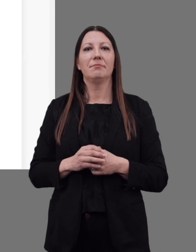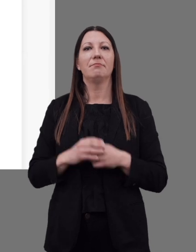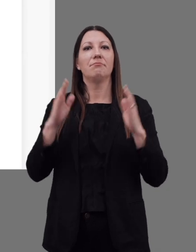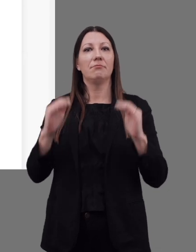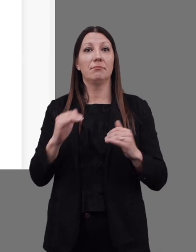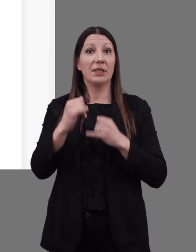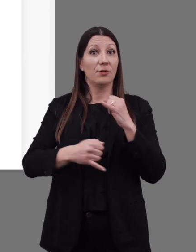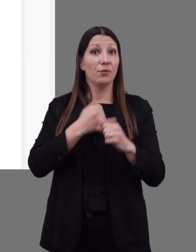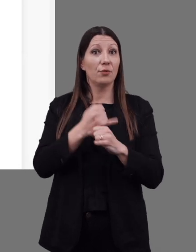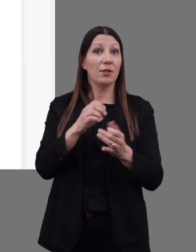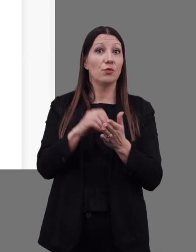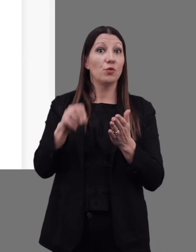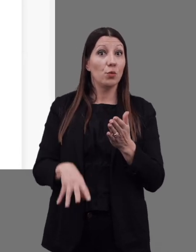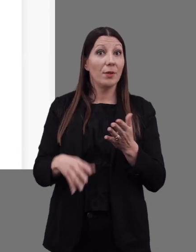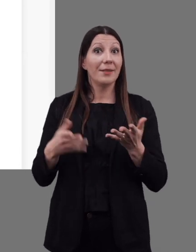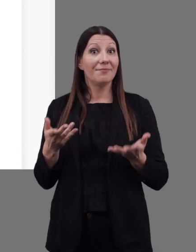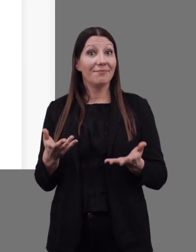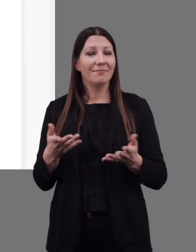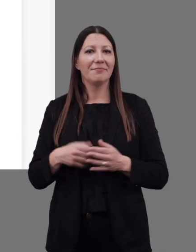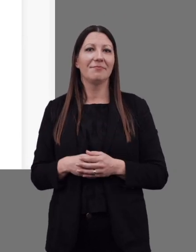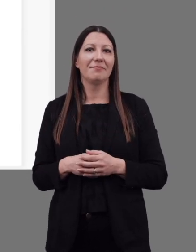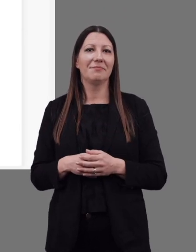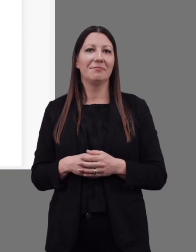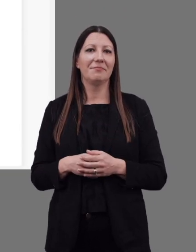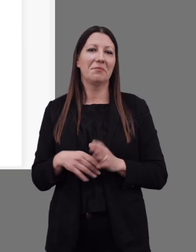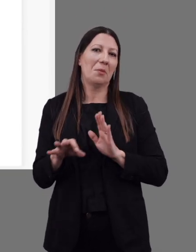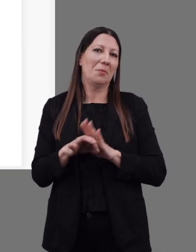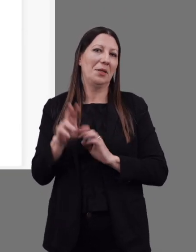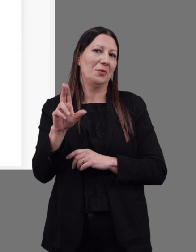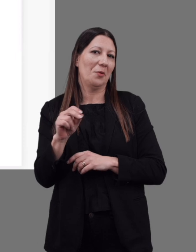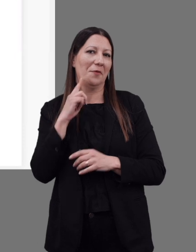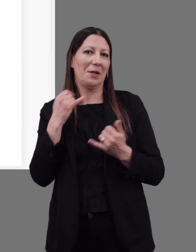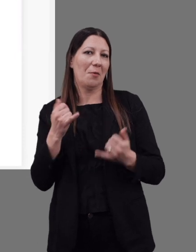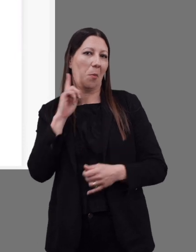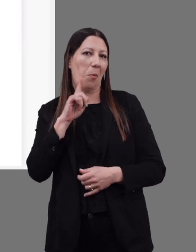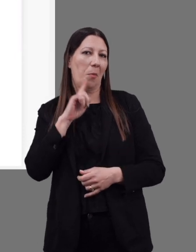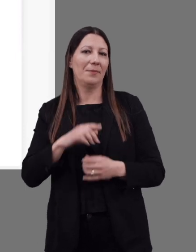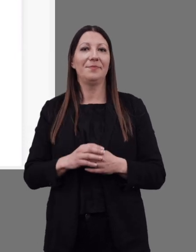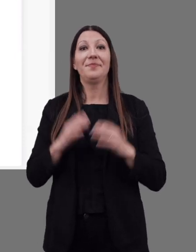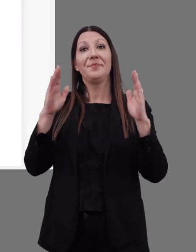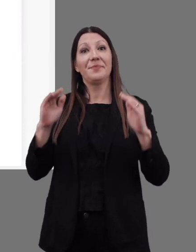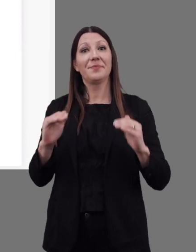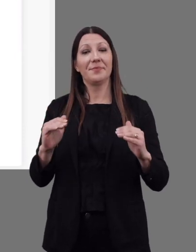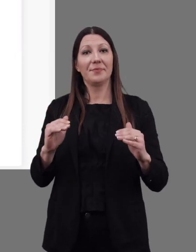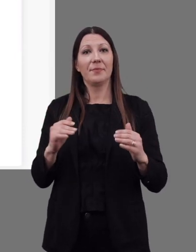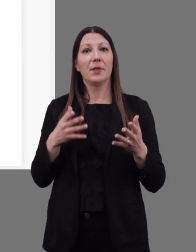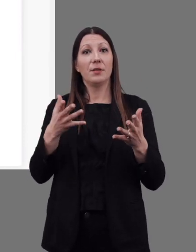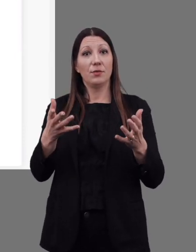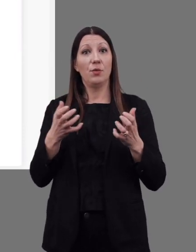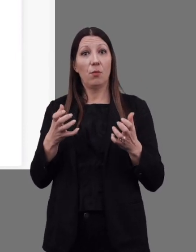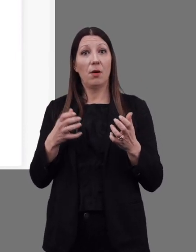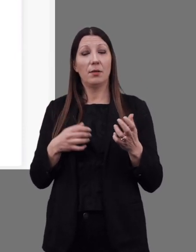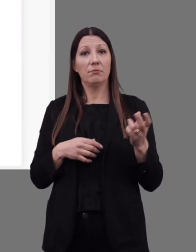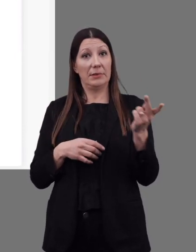international student? Yes or no? So today we'll just select no. And then you can select whether or not you would like to be contacted